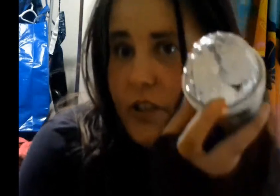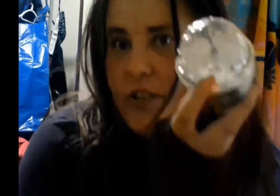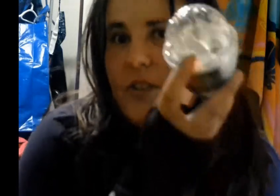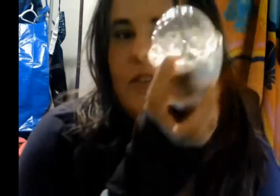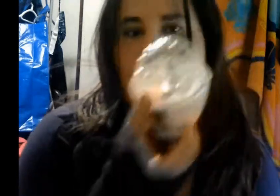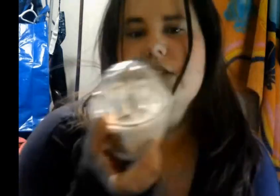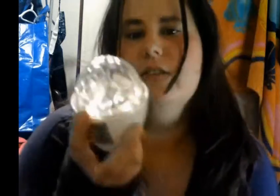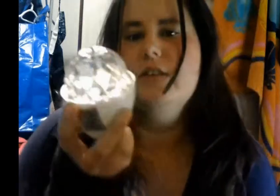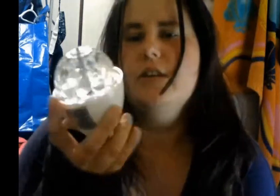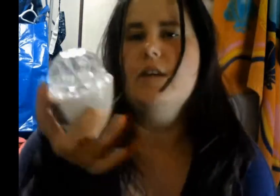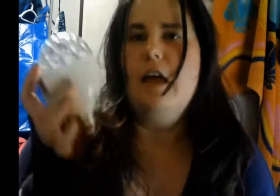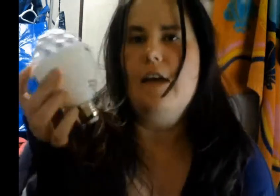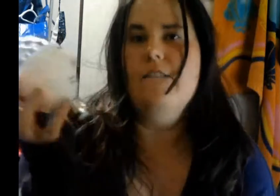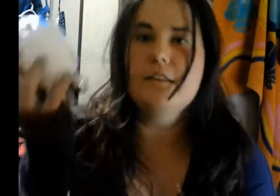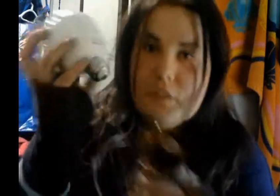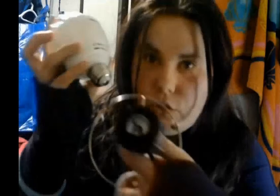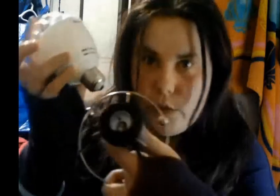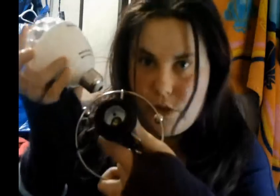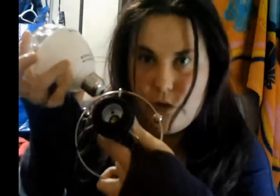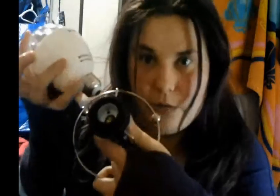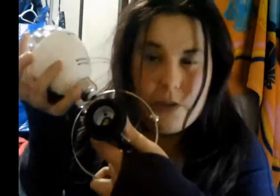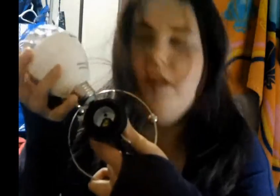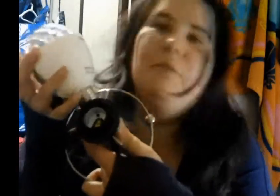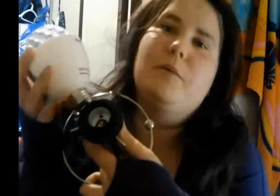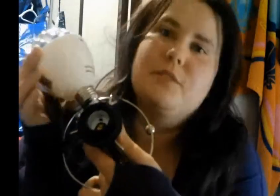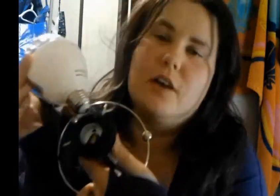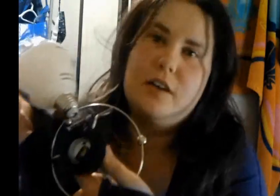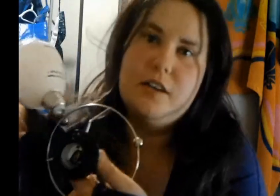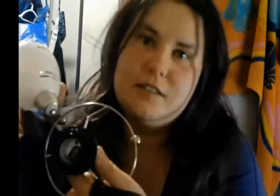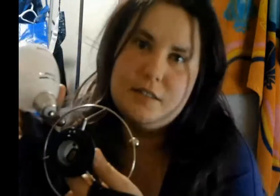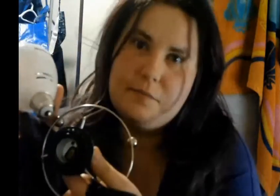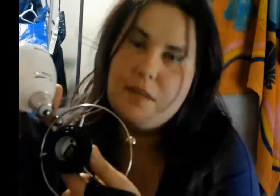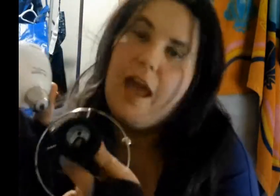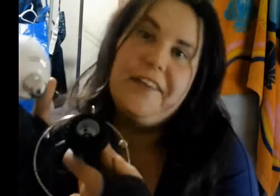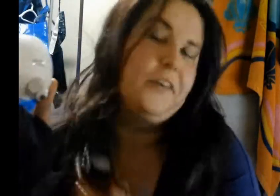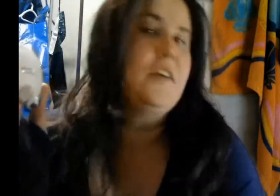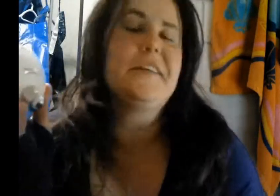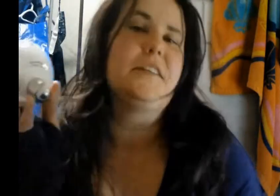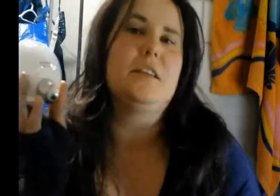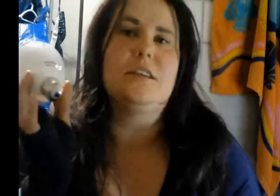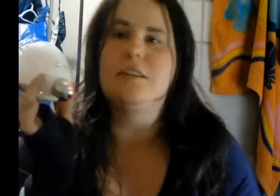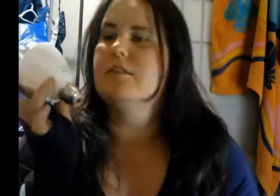efficient, fits into a normal light bulb socket. And you can get these,